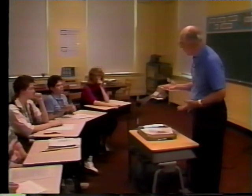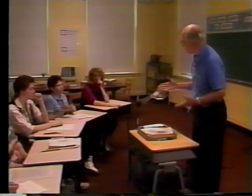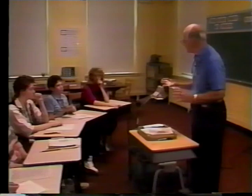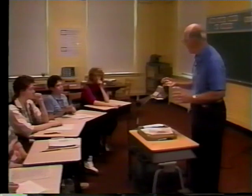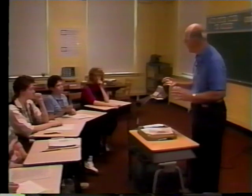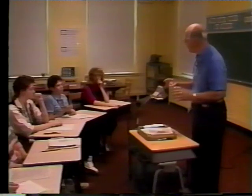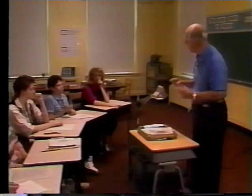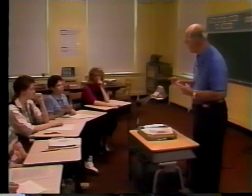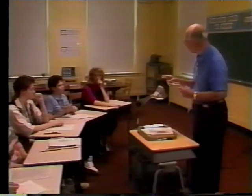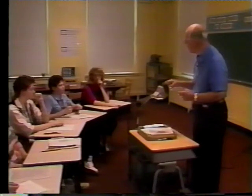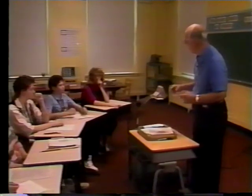What did they do to you?